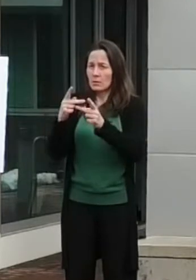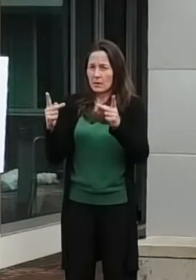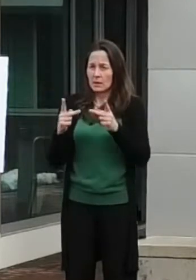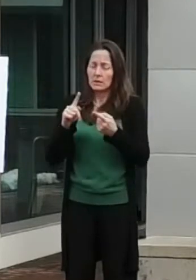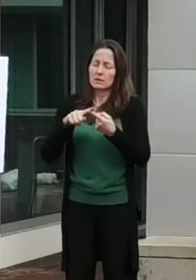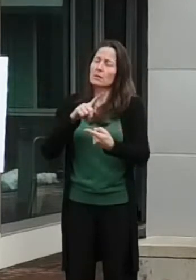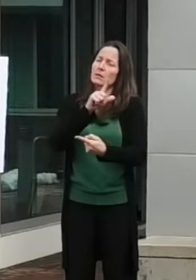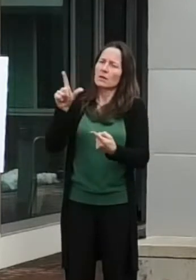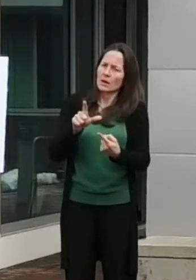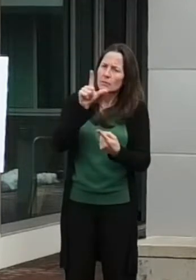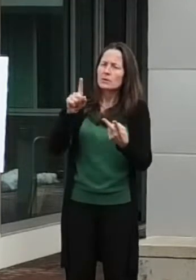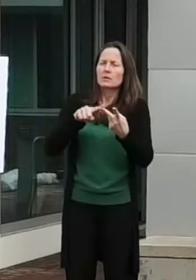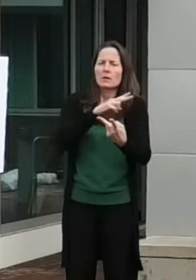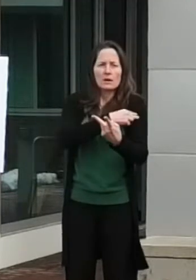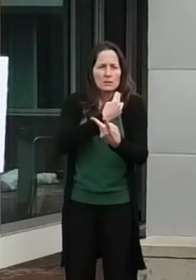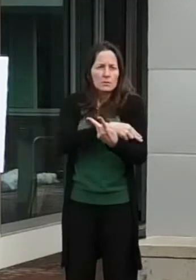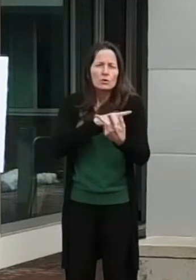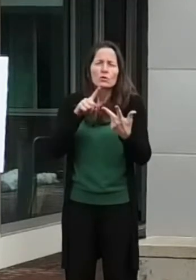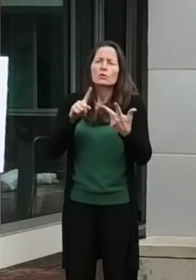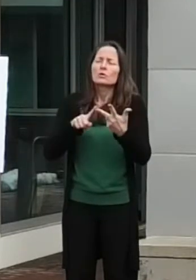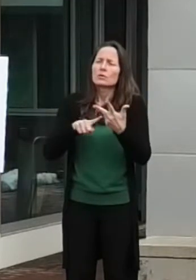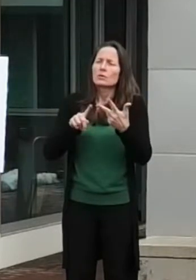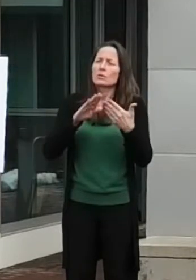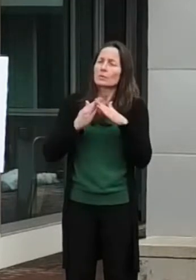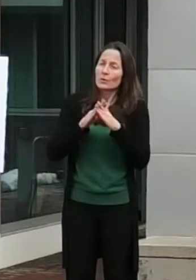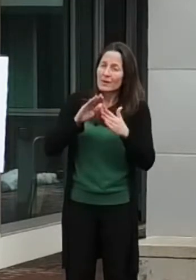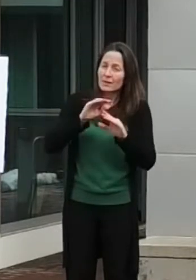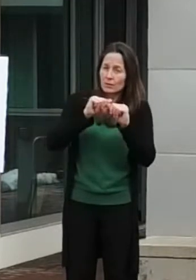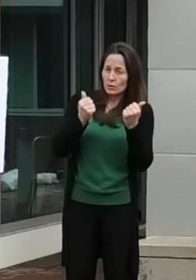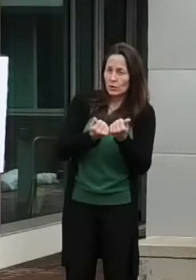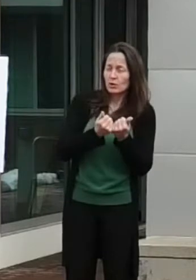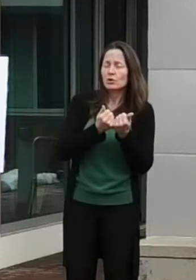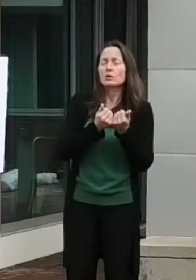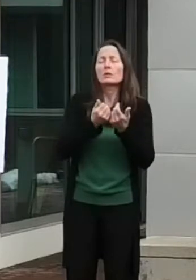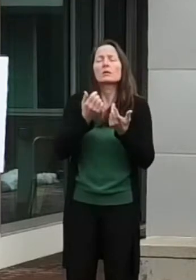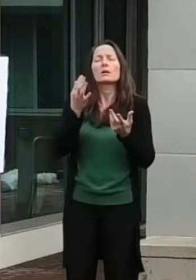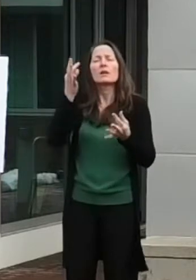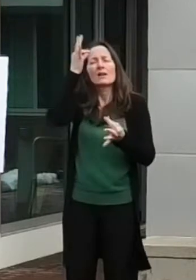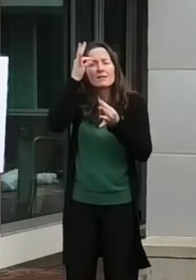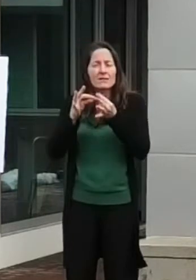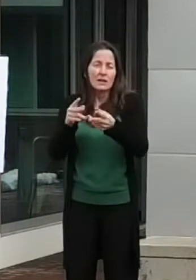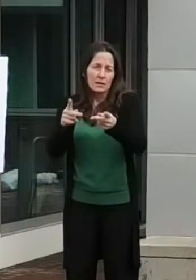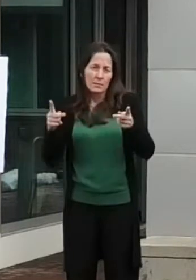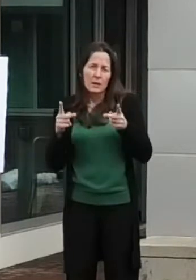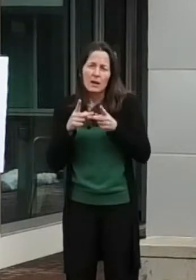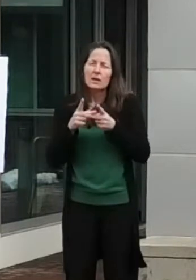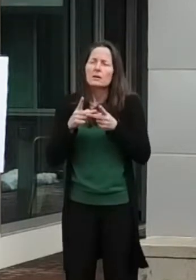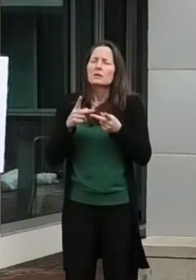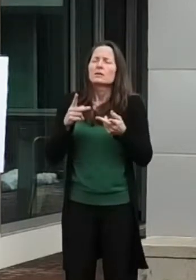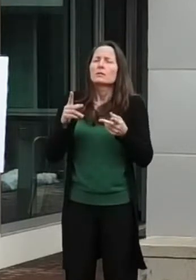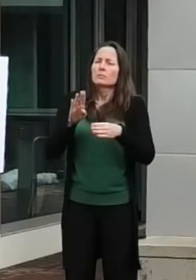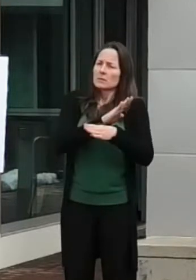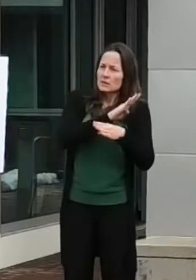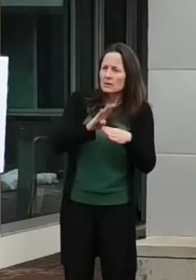community association, faith community, businesses, nonprofits, and